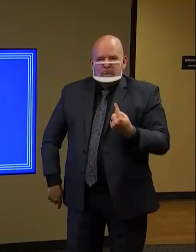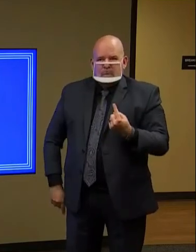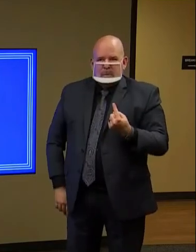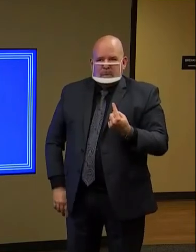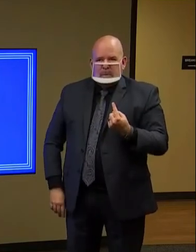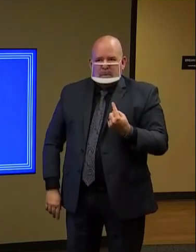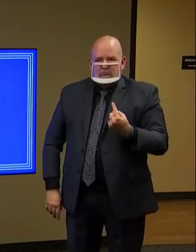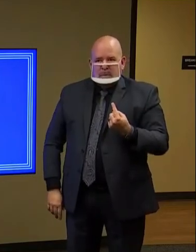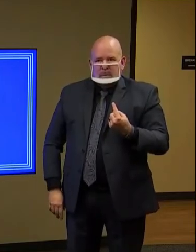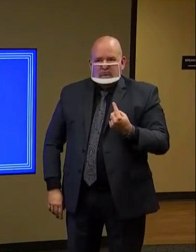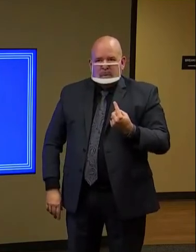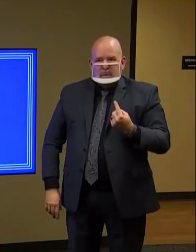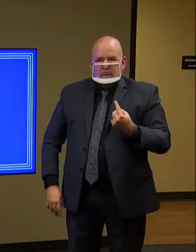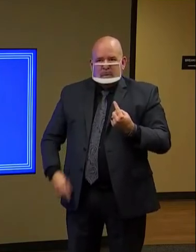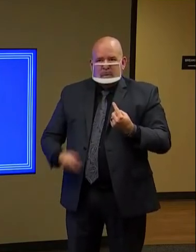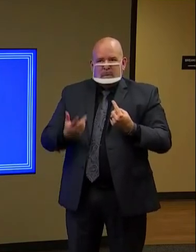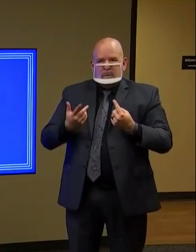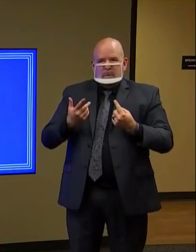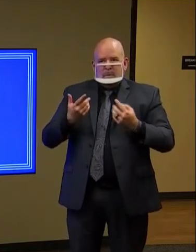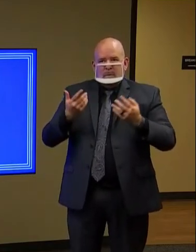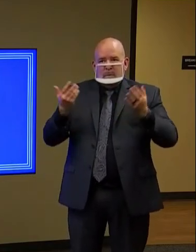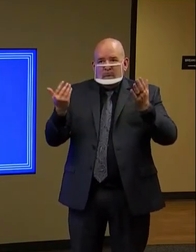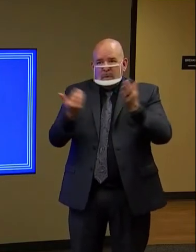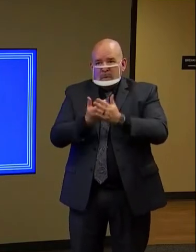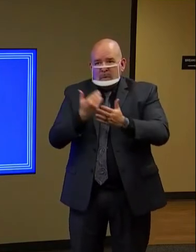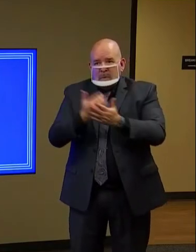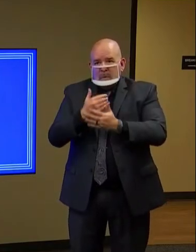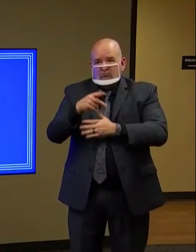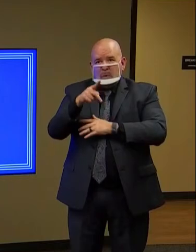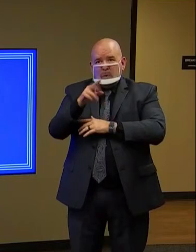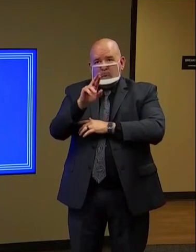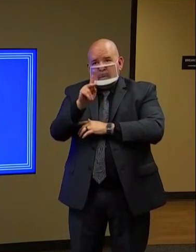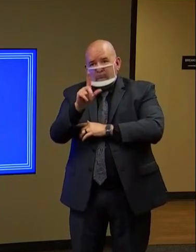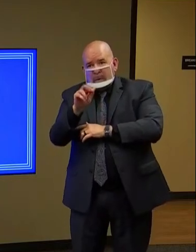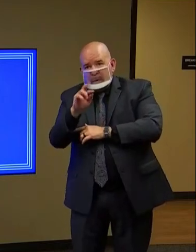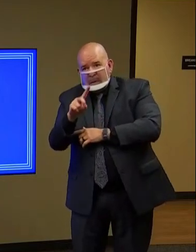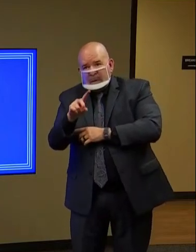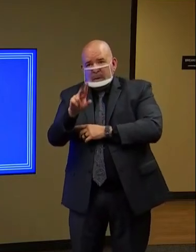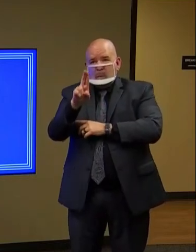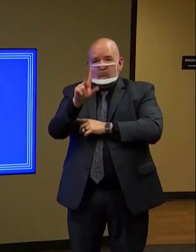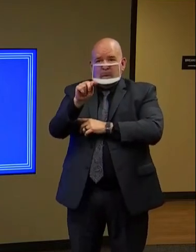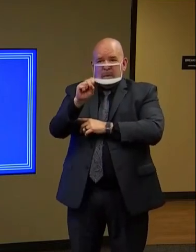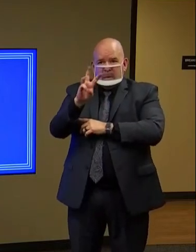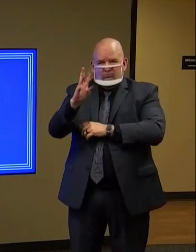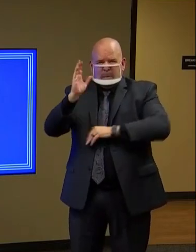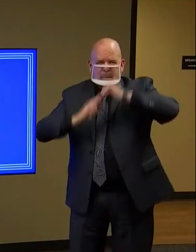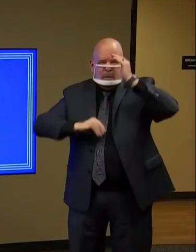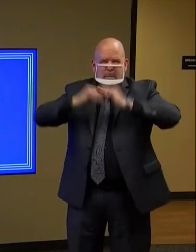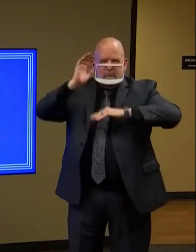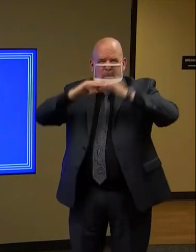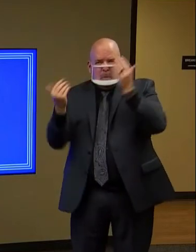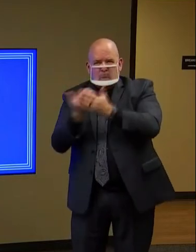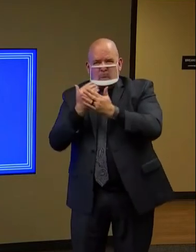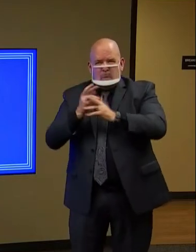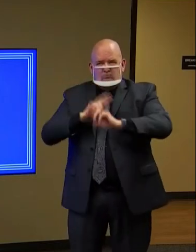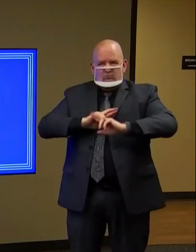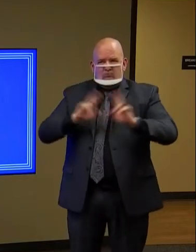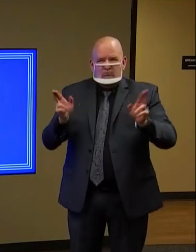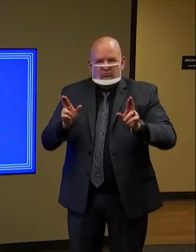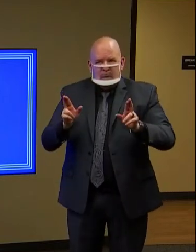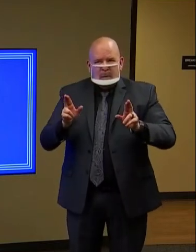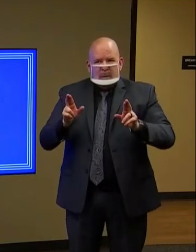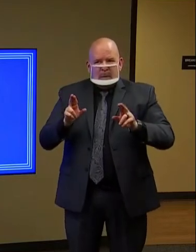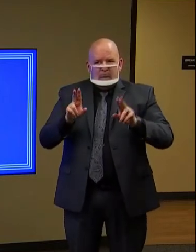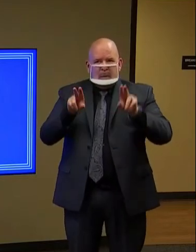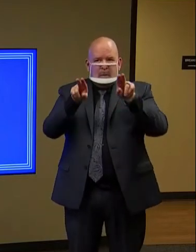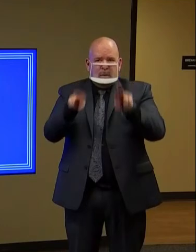and Clements are built for double occupancy rooms. And so there'll be an opportunity there to double up. Now